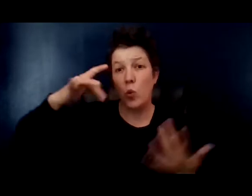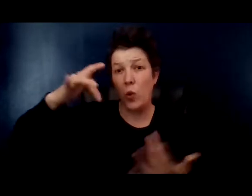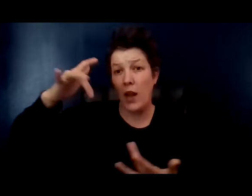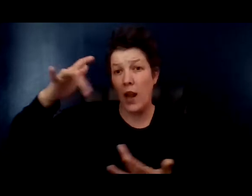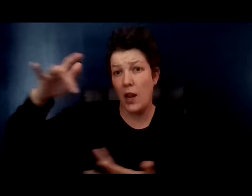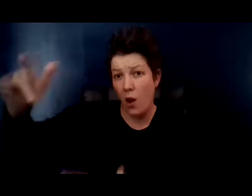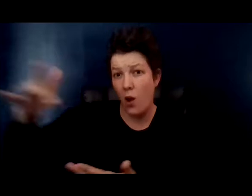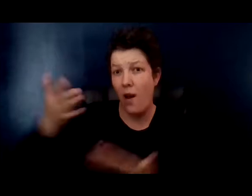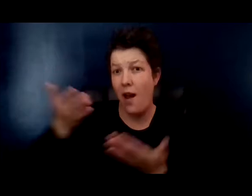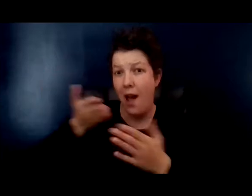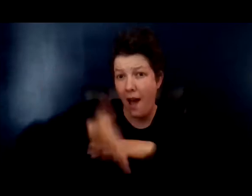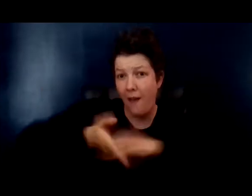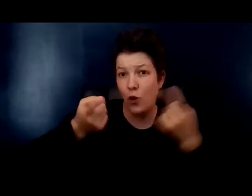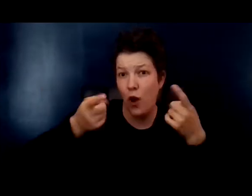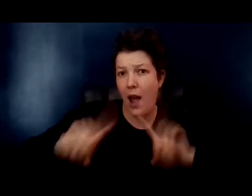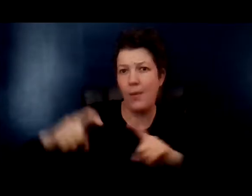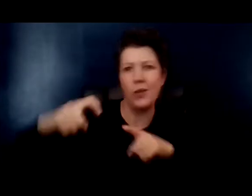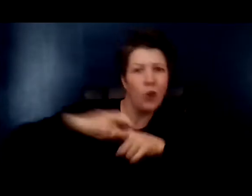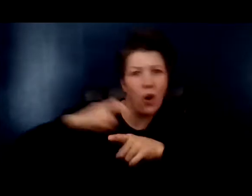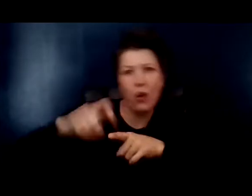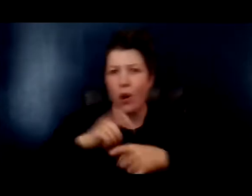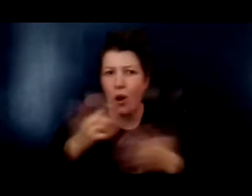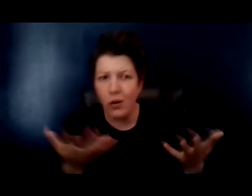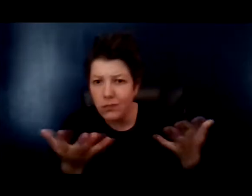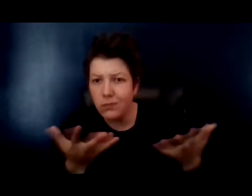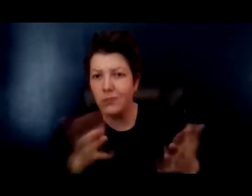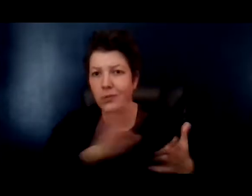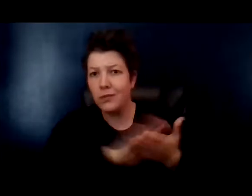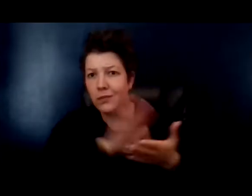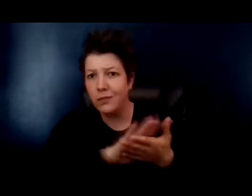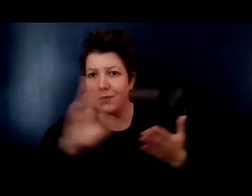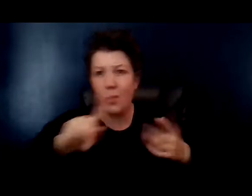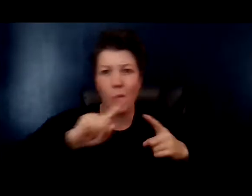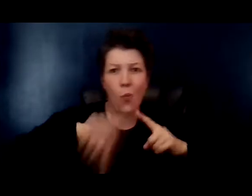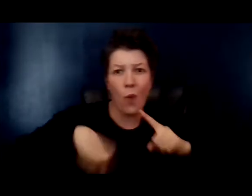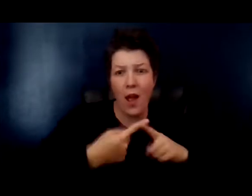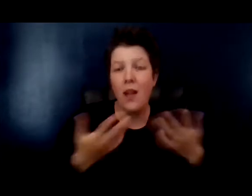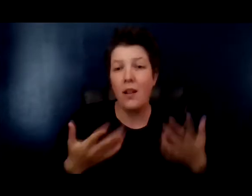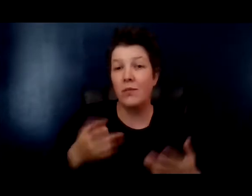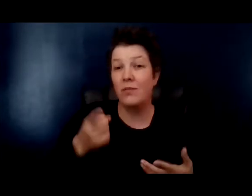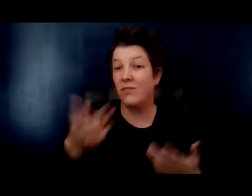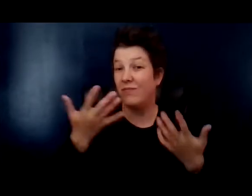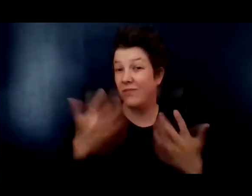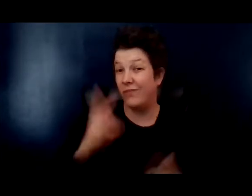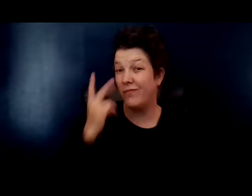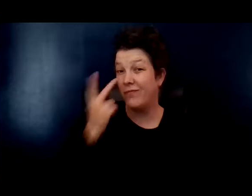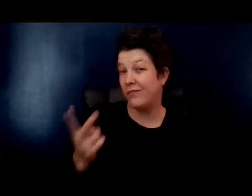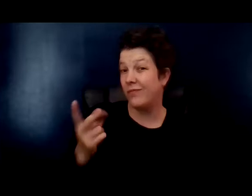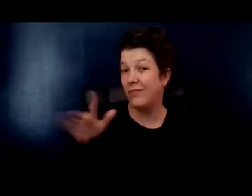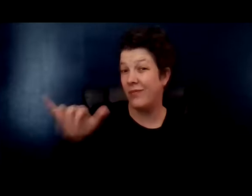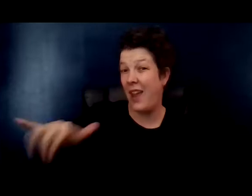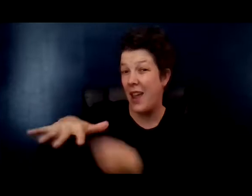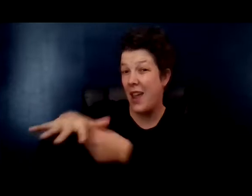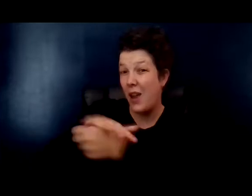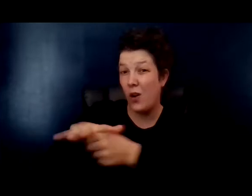wanting to know when we were going to clean it up. And if you've been out there, it is a mess. People are working as hard as they